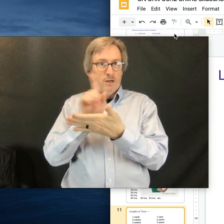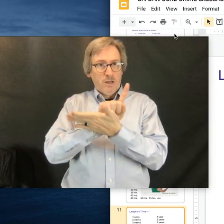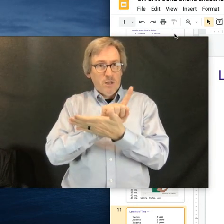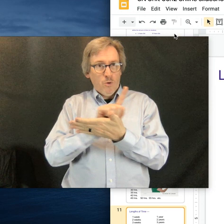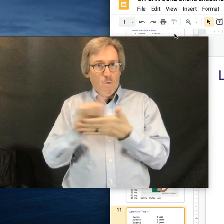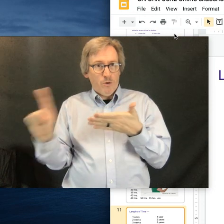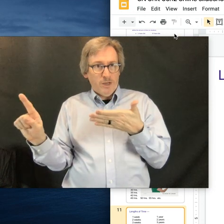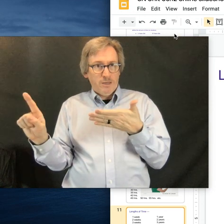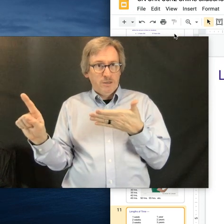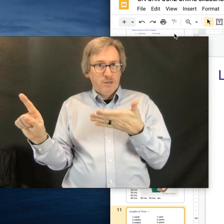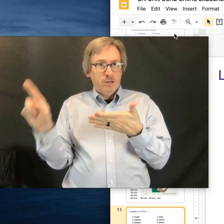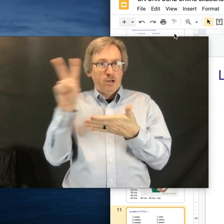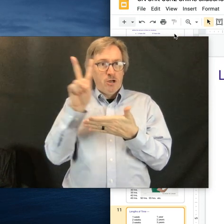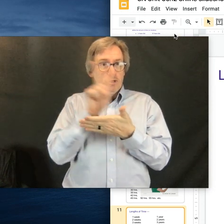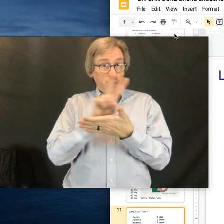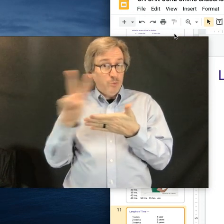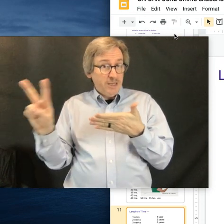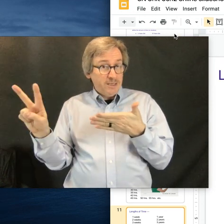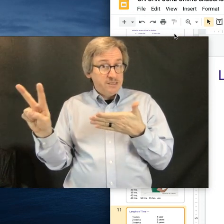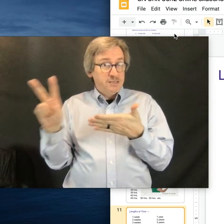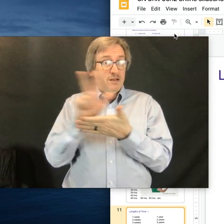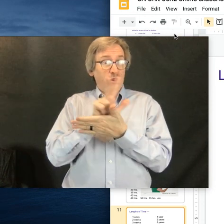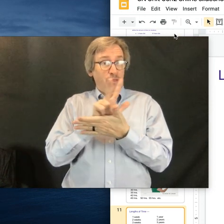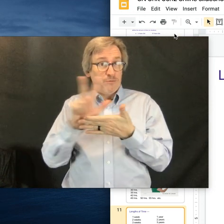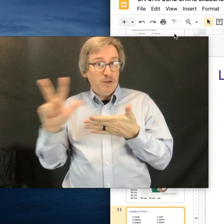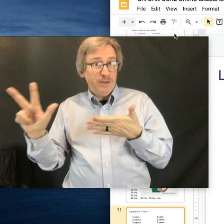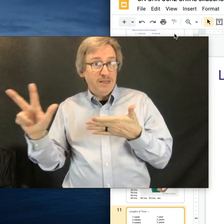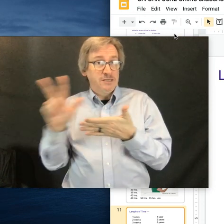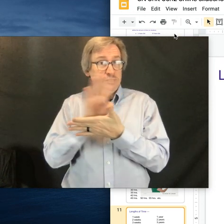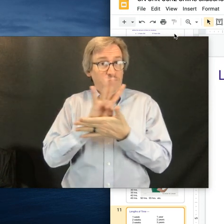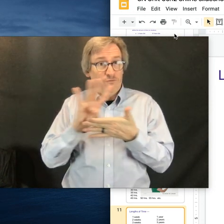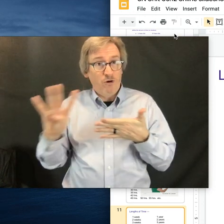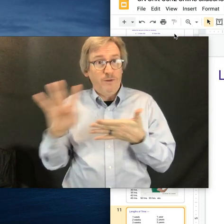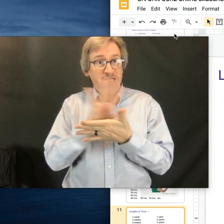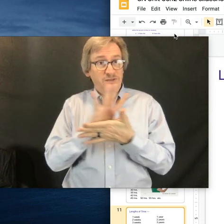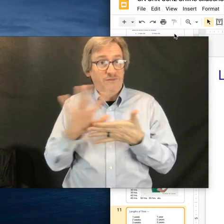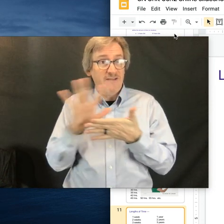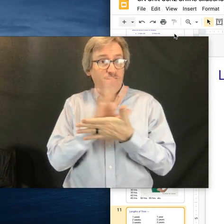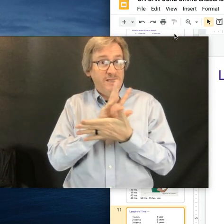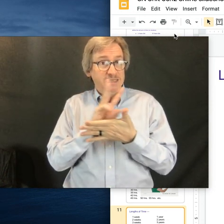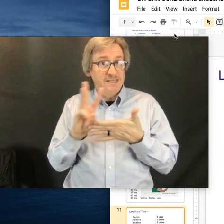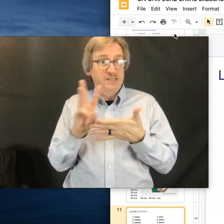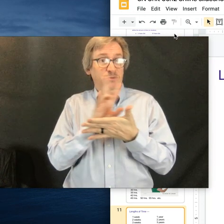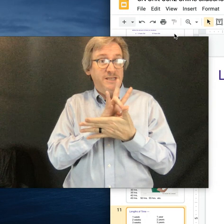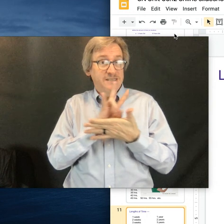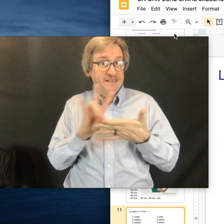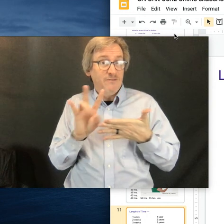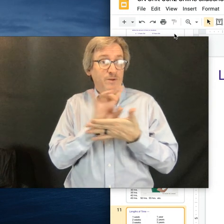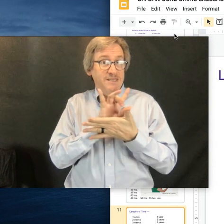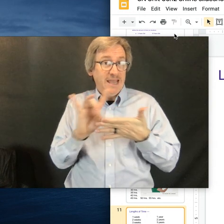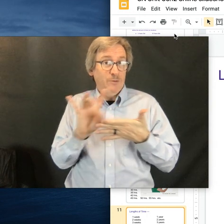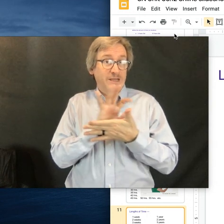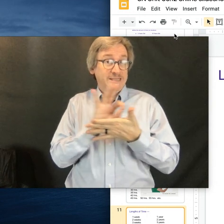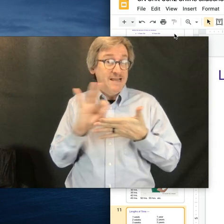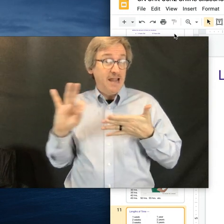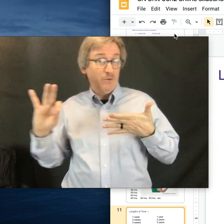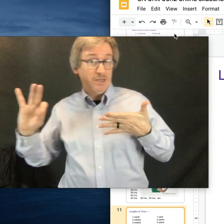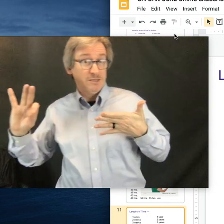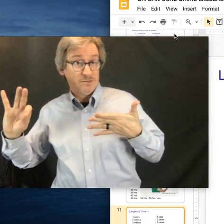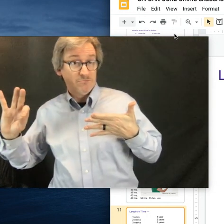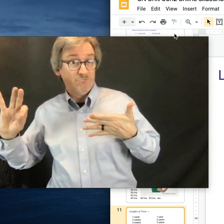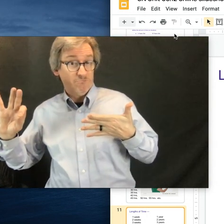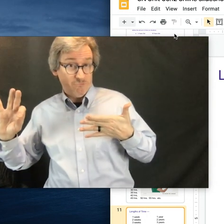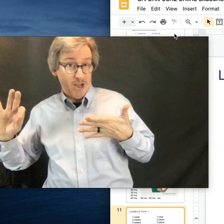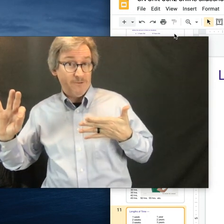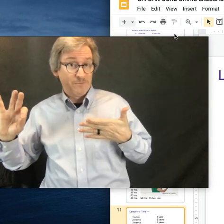calendar, 1 week, 2 weeks, 3 weeks, 4 weeks, 5 weeks, 6 weeks, 7 weeks, 8 weeks, 9